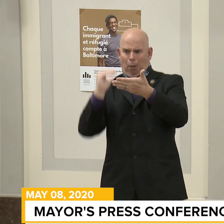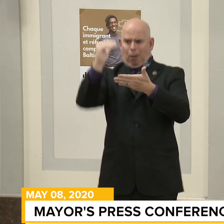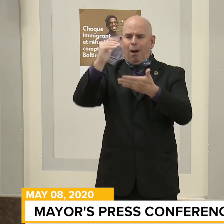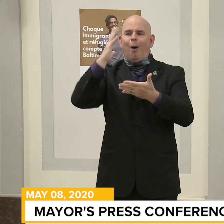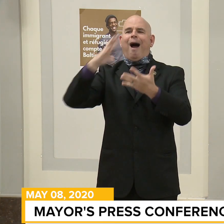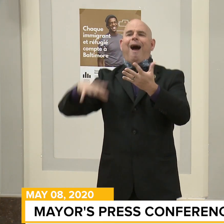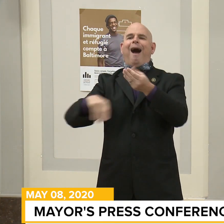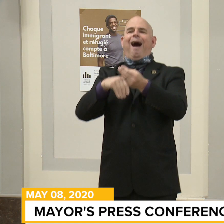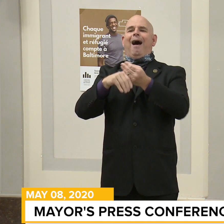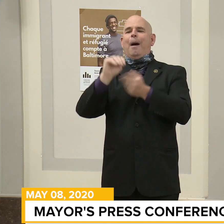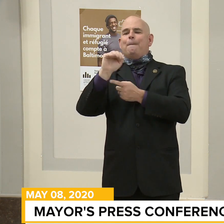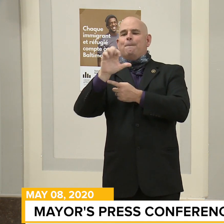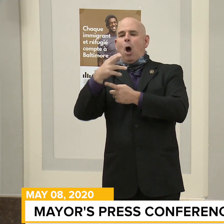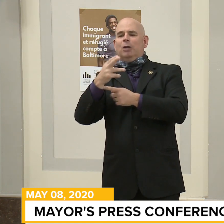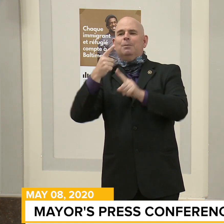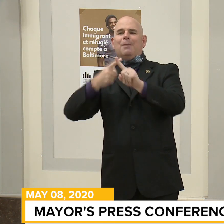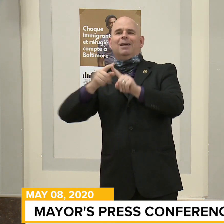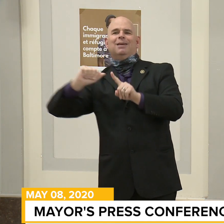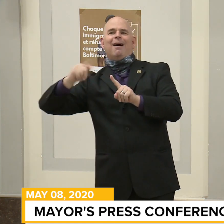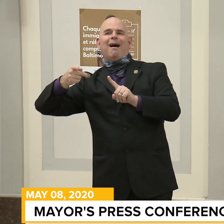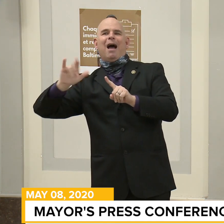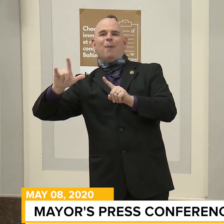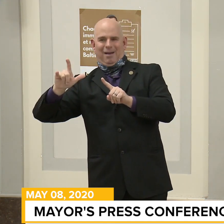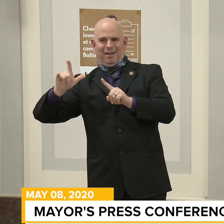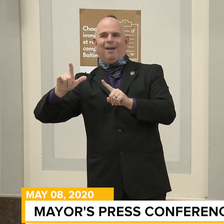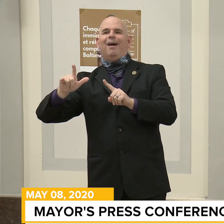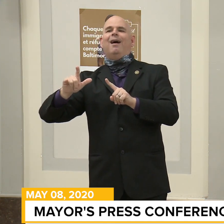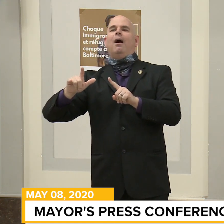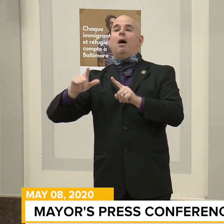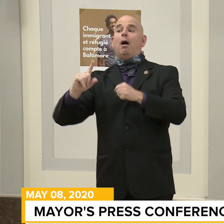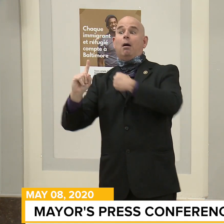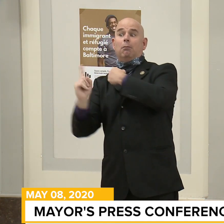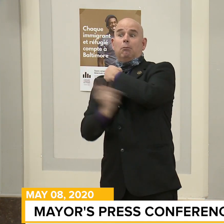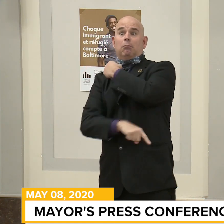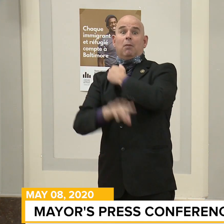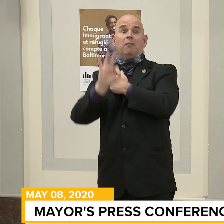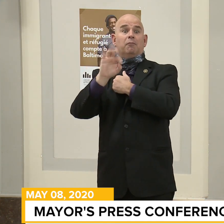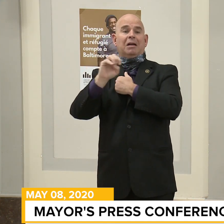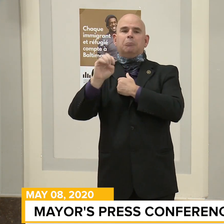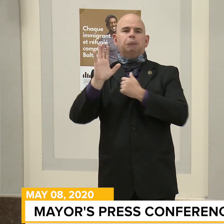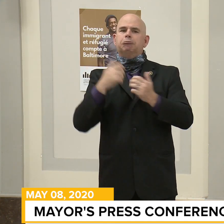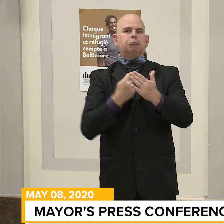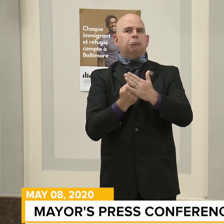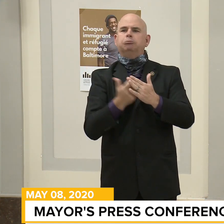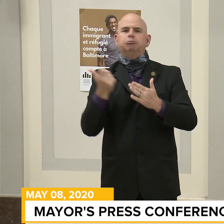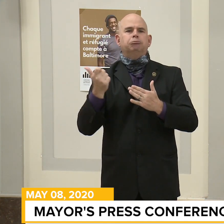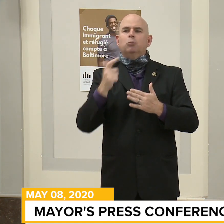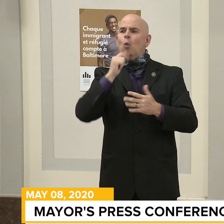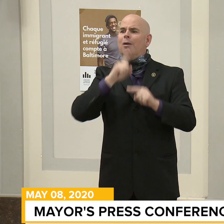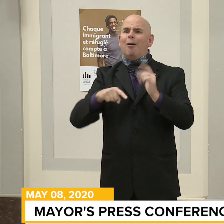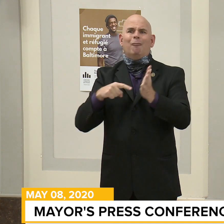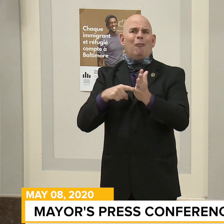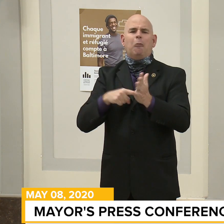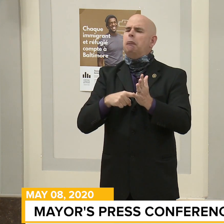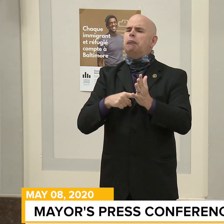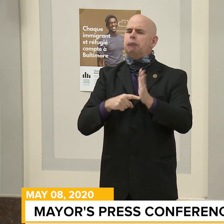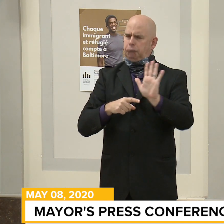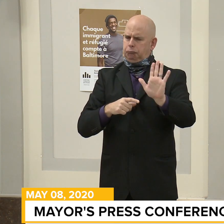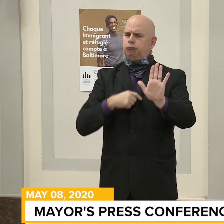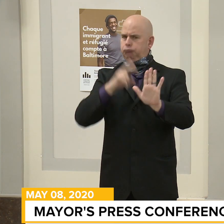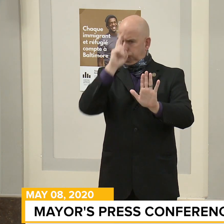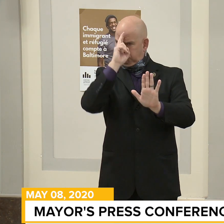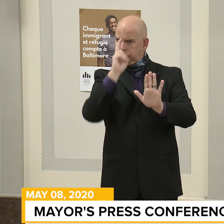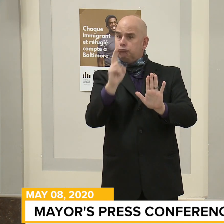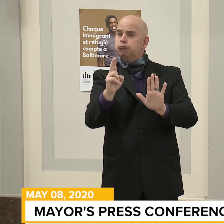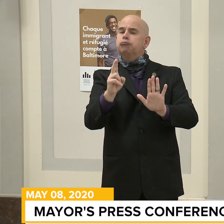have not and will not be assessed for overdue water bill payments, and water has not and will not be shut off for lack of